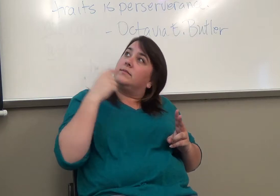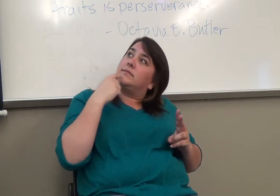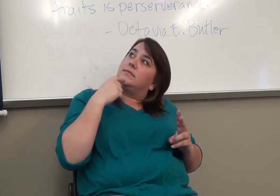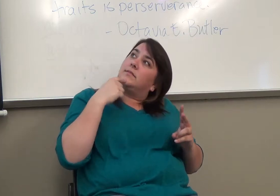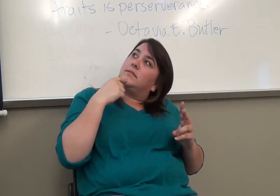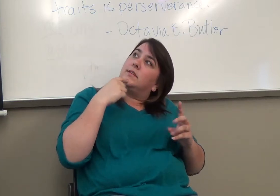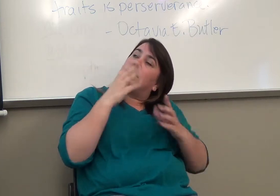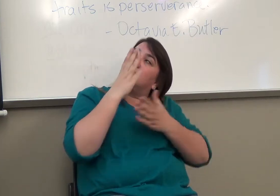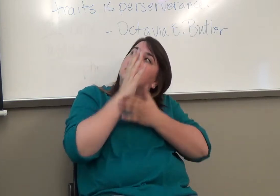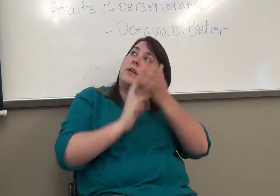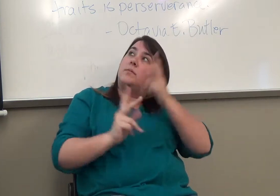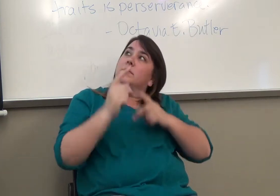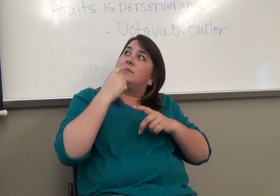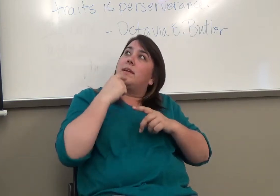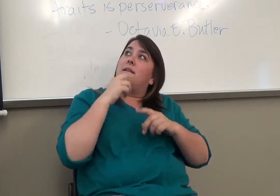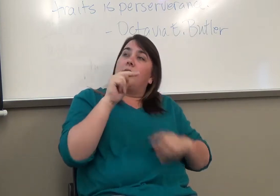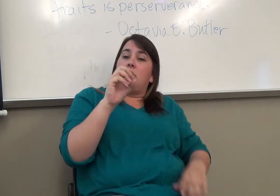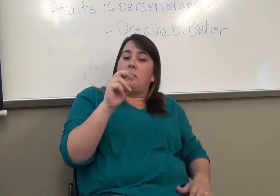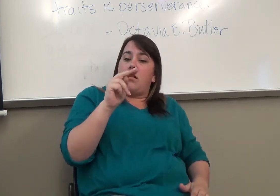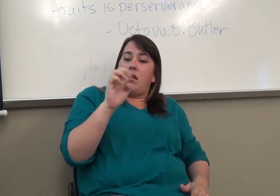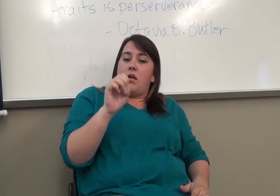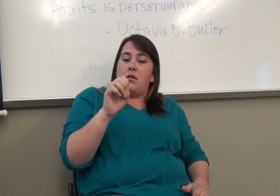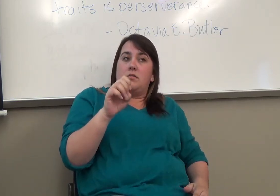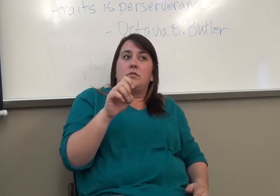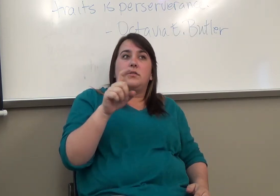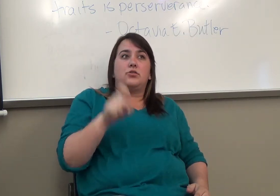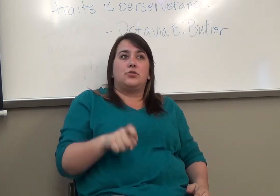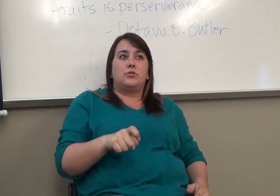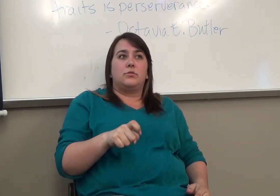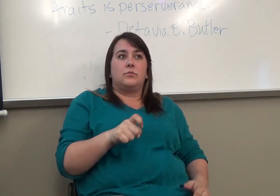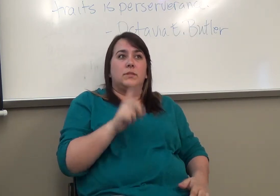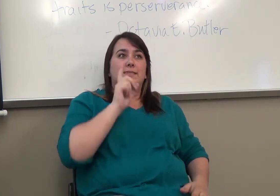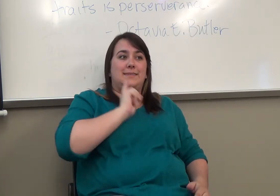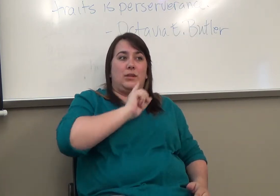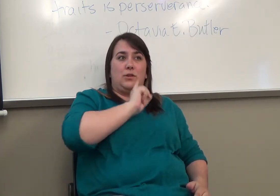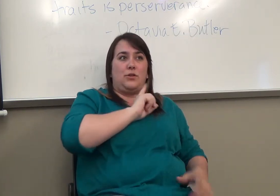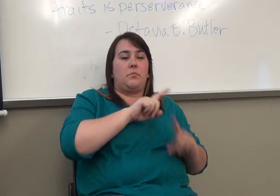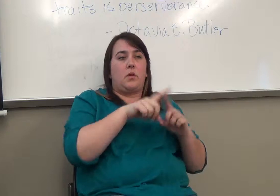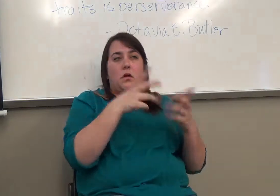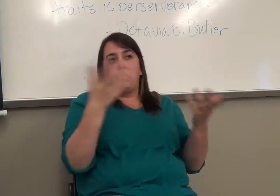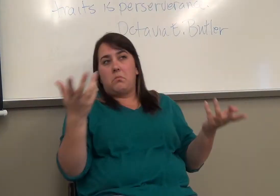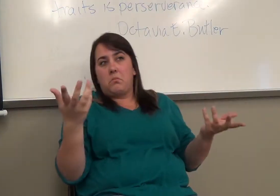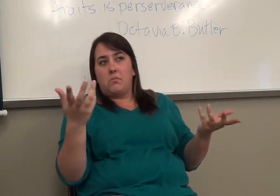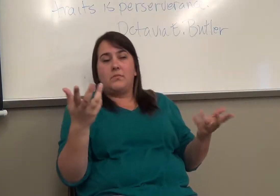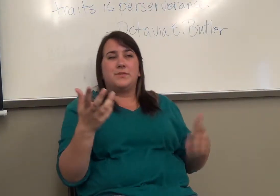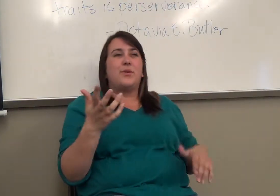exception. Some people say that none shall always take a singular word. So what you guys are doing